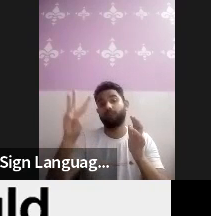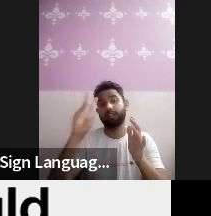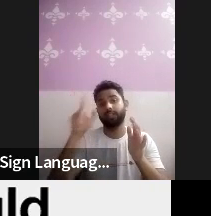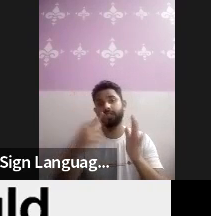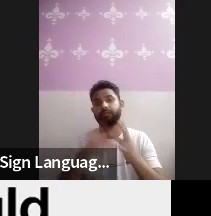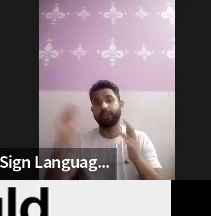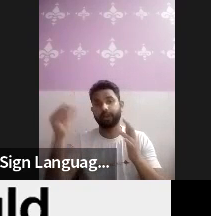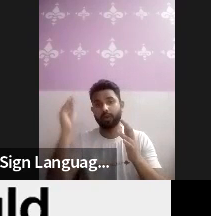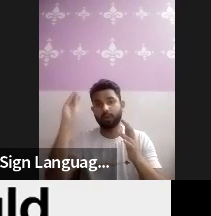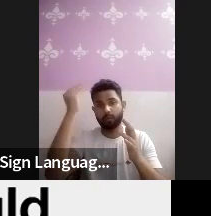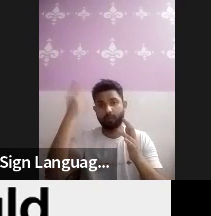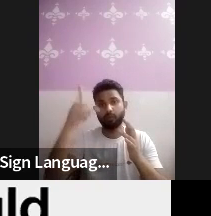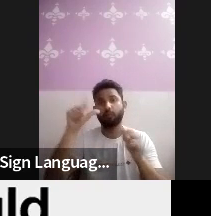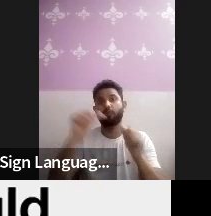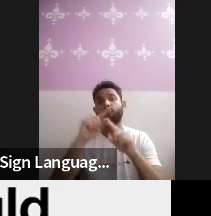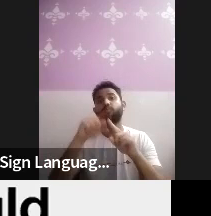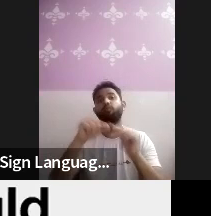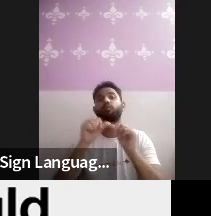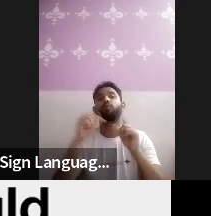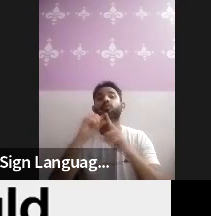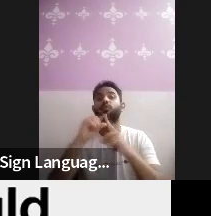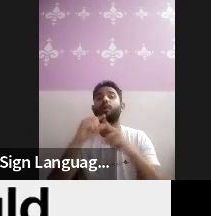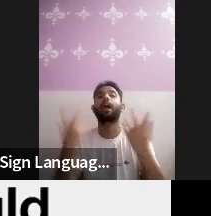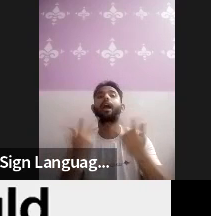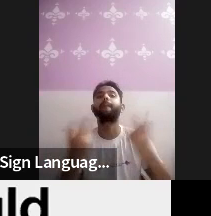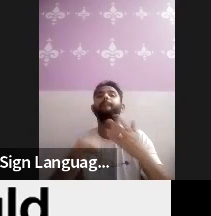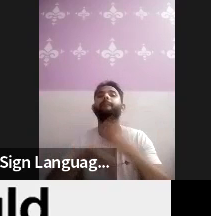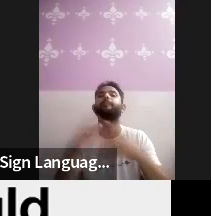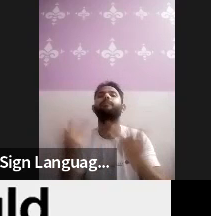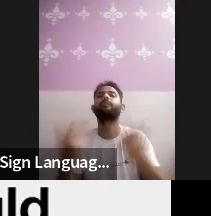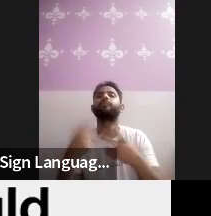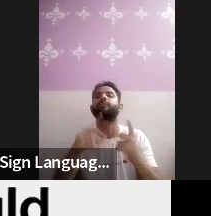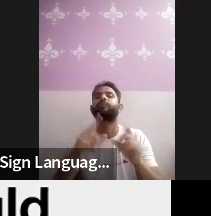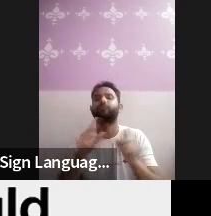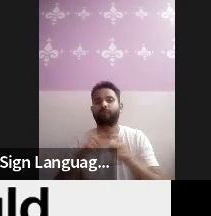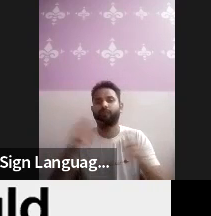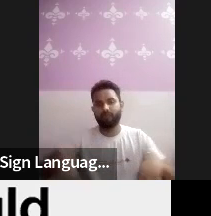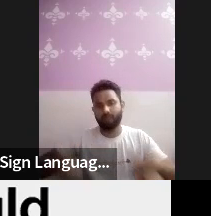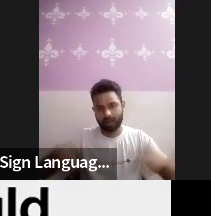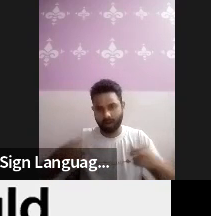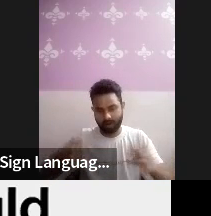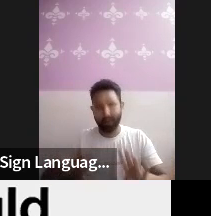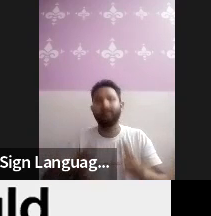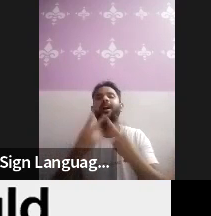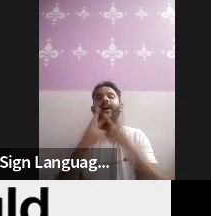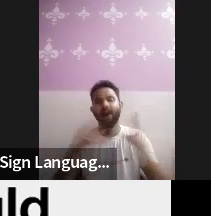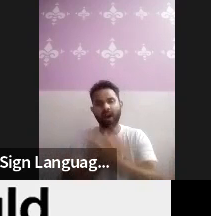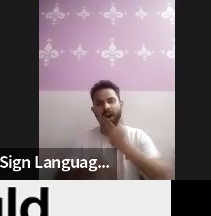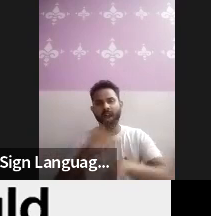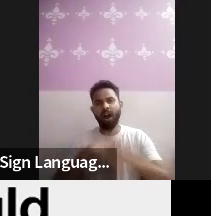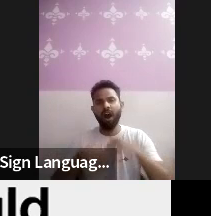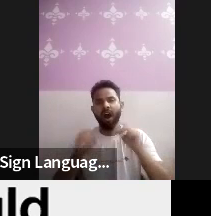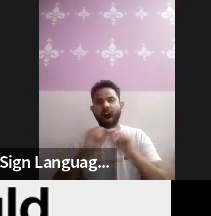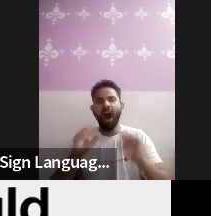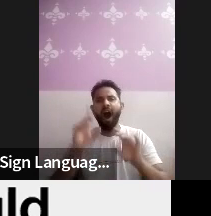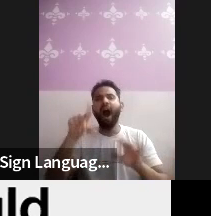available? Entrance at the entrance, the accessible toilet sign. So if you have an image showing what that is, then the person's going to say,